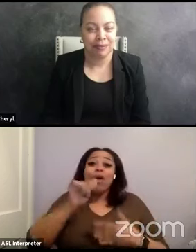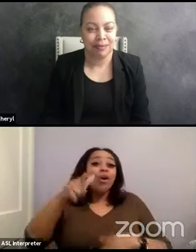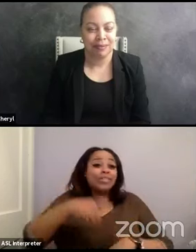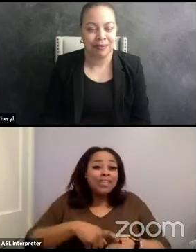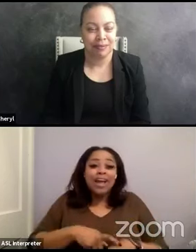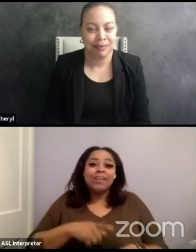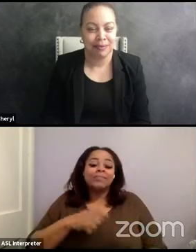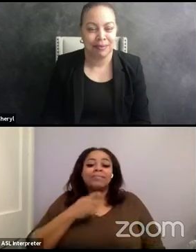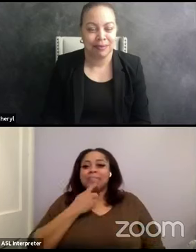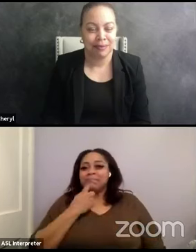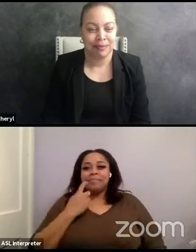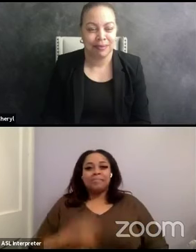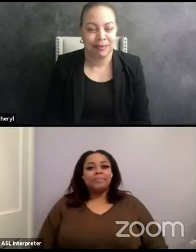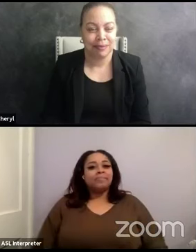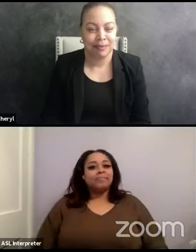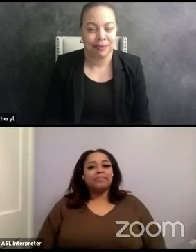time.